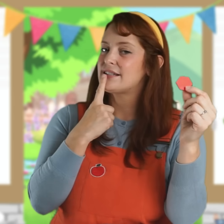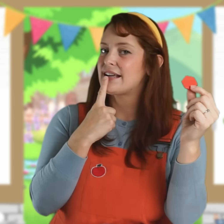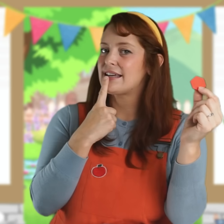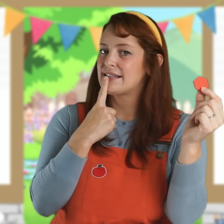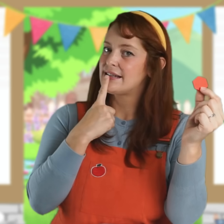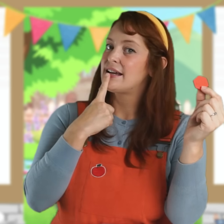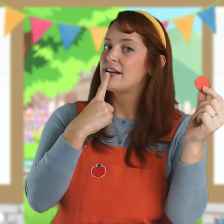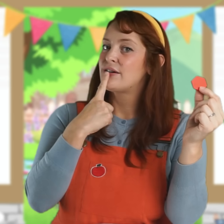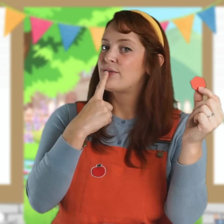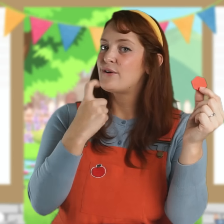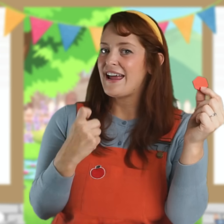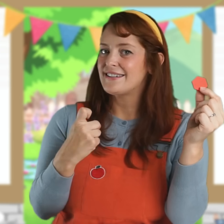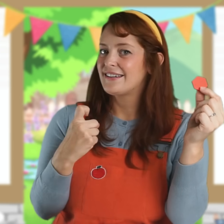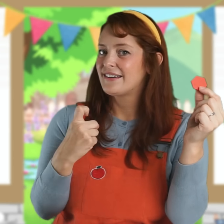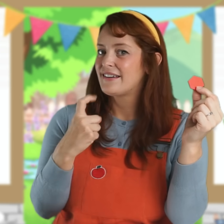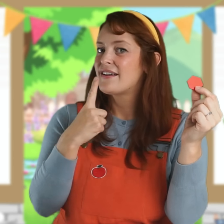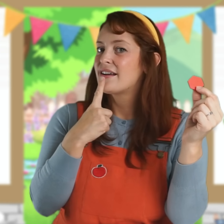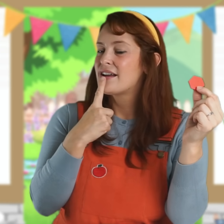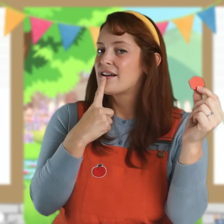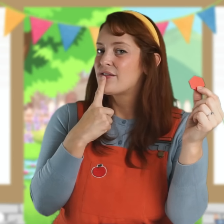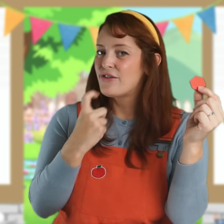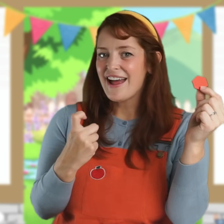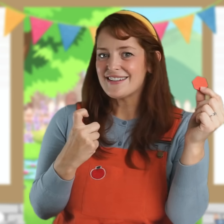like this. Red. Red.